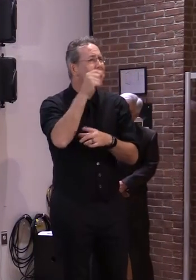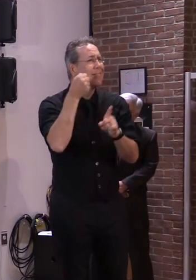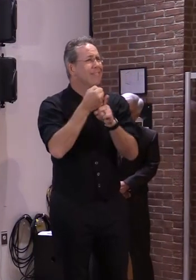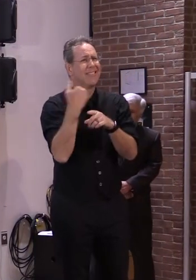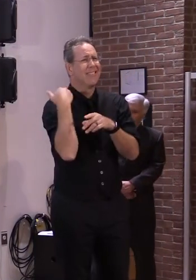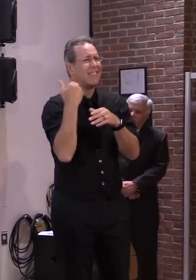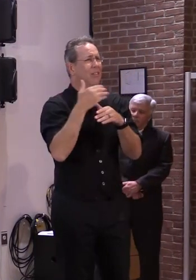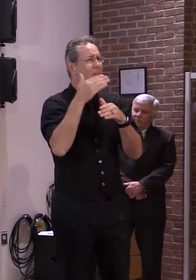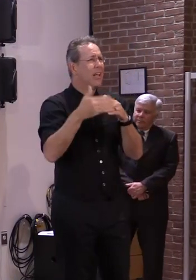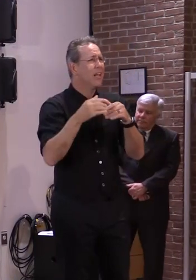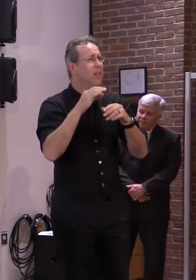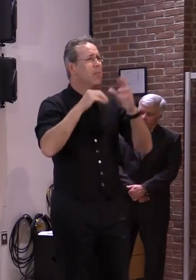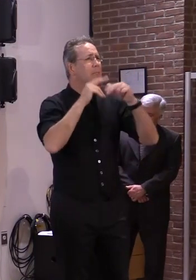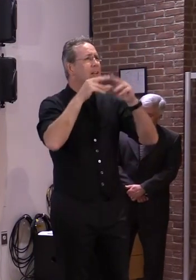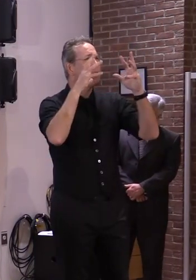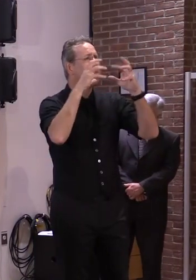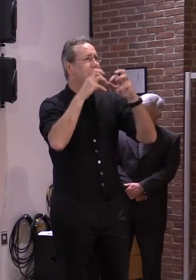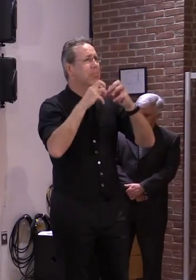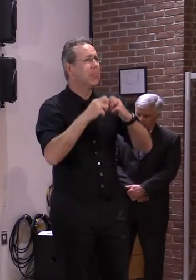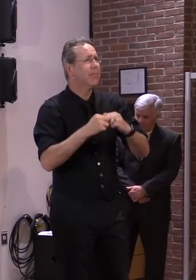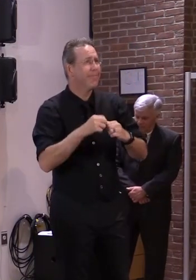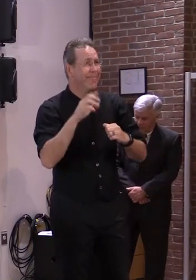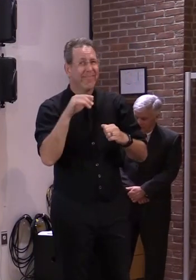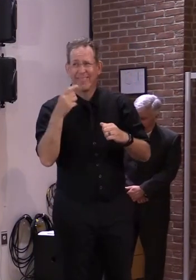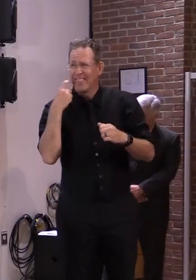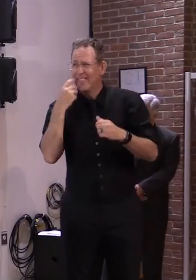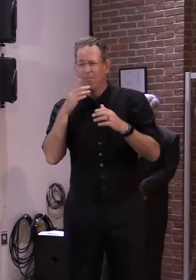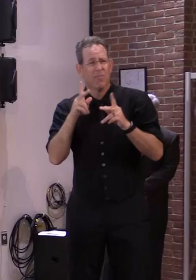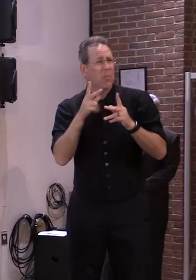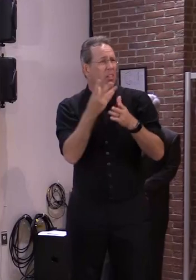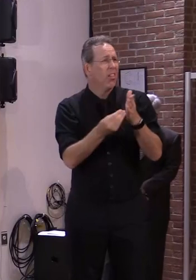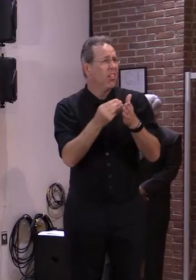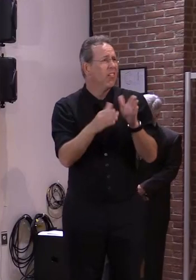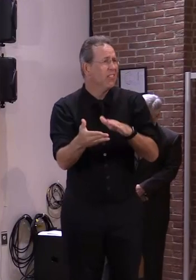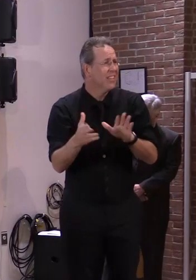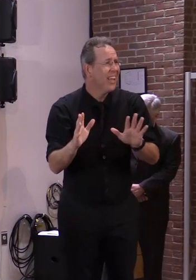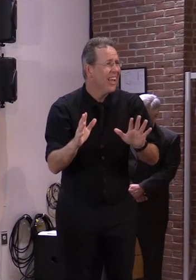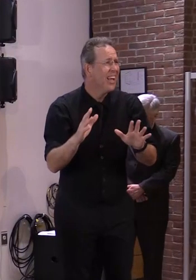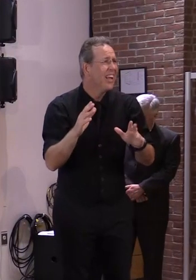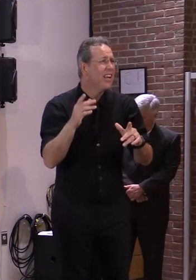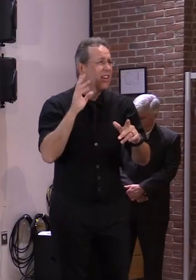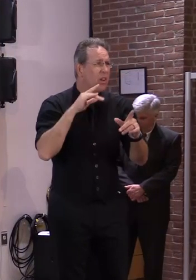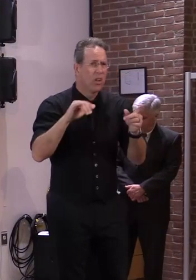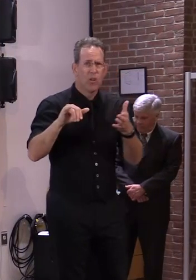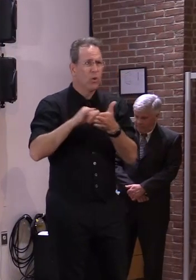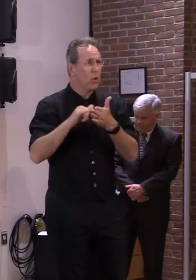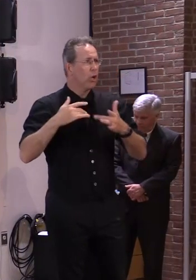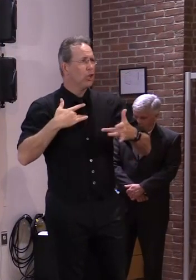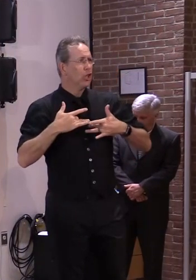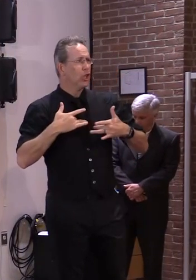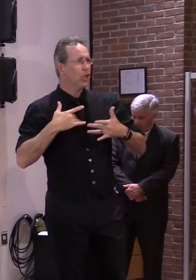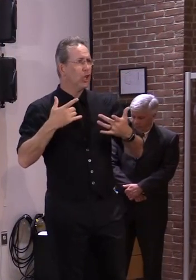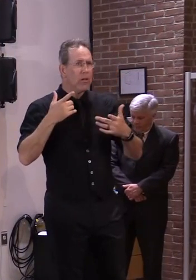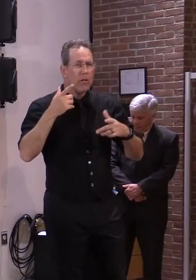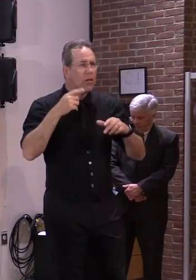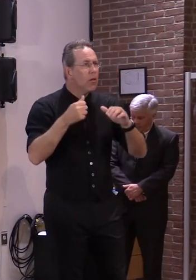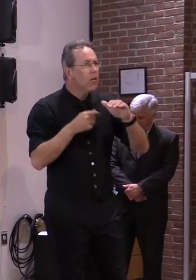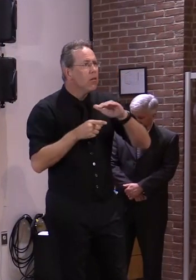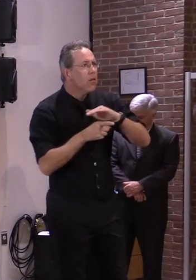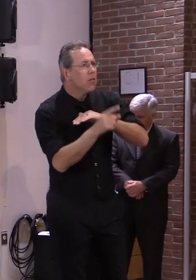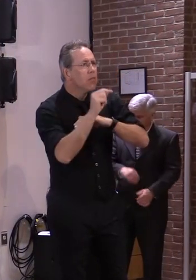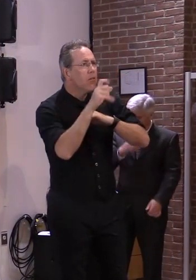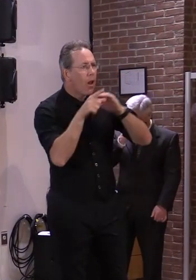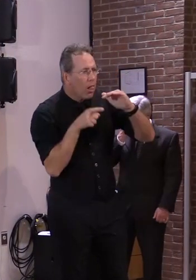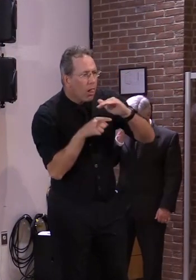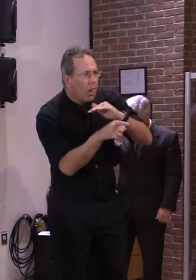in New York City looking at bridges and tunnels. There's a great database put together